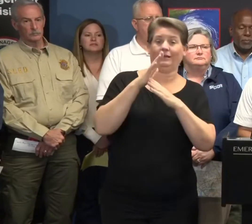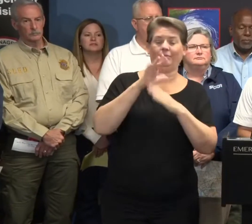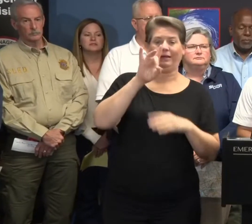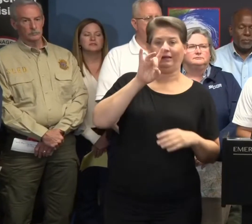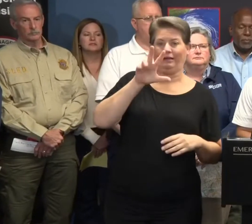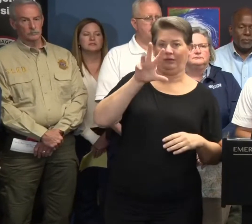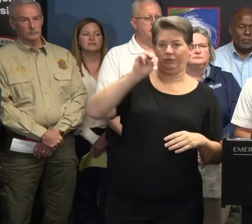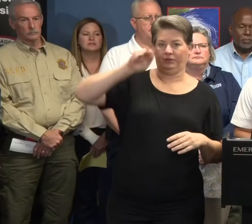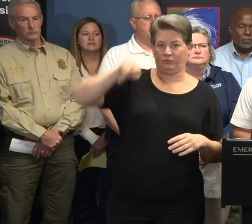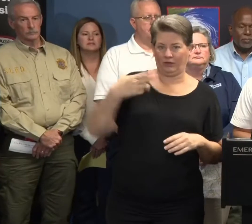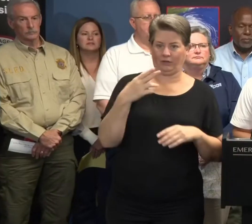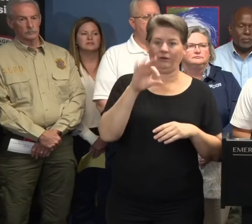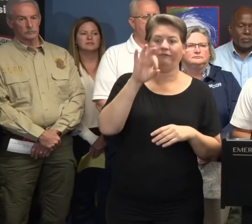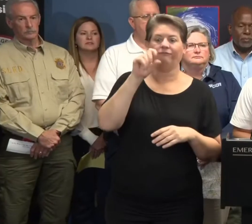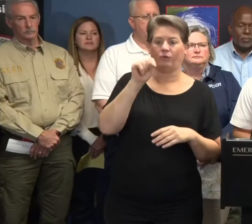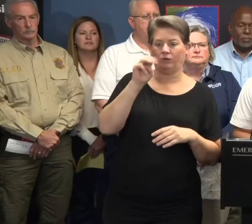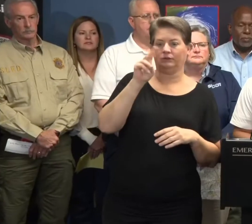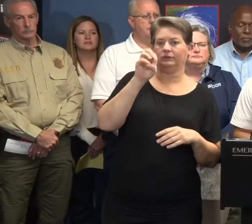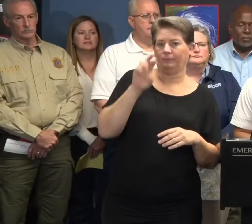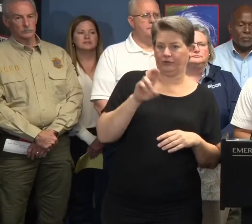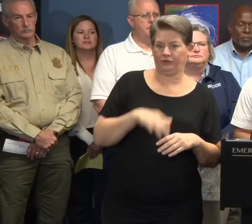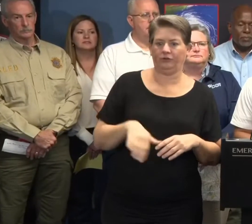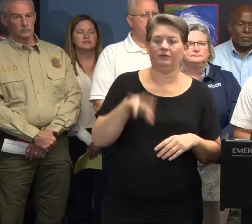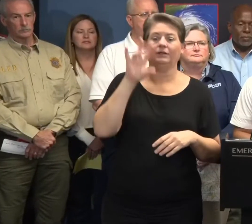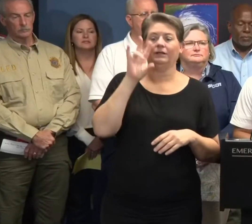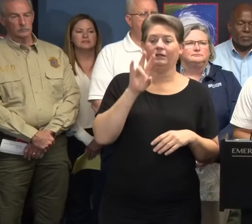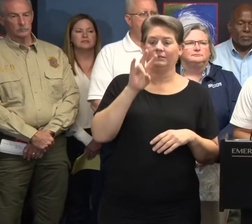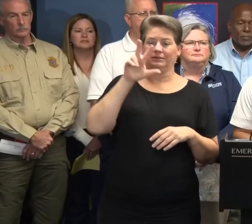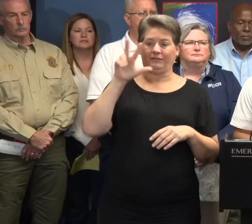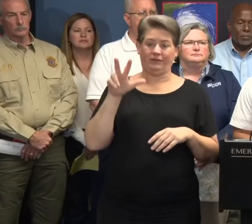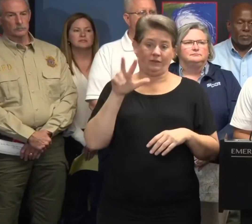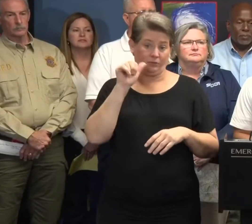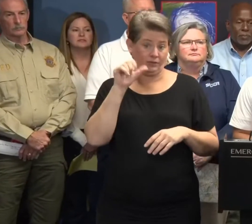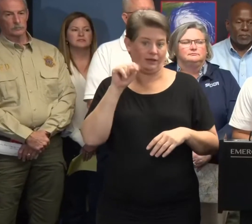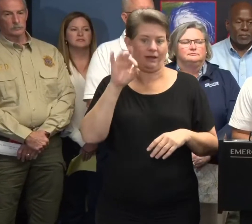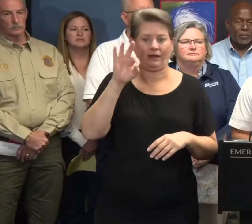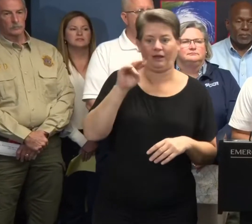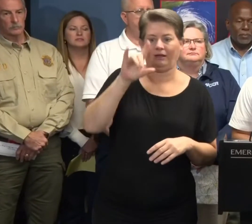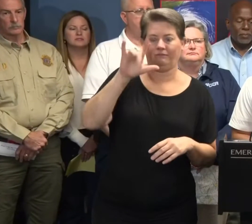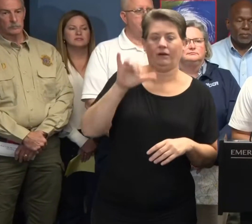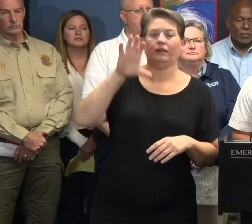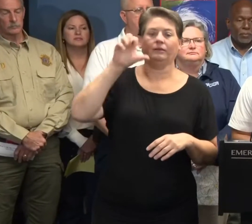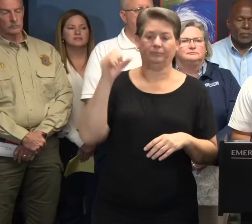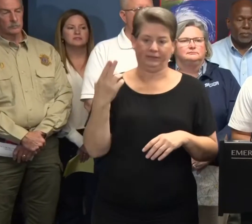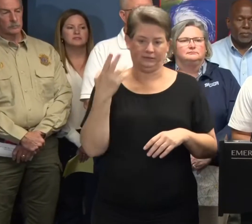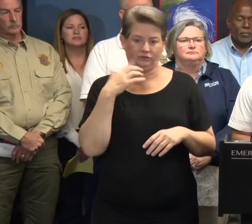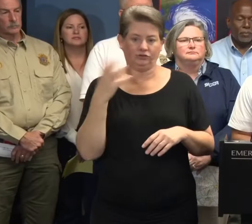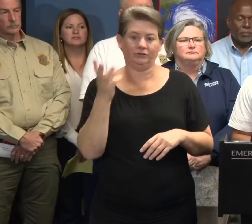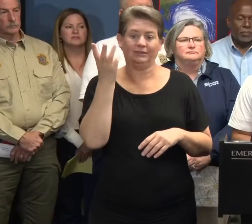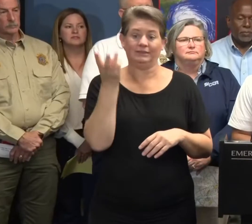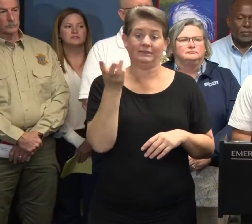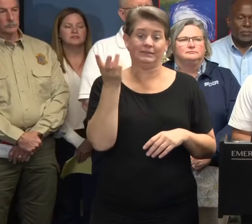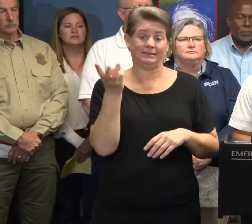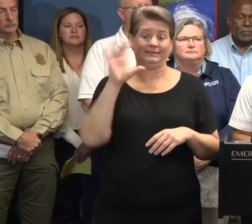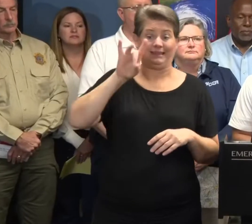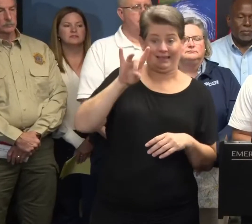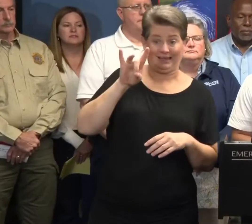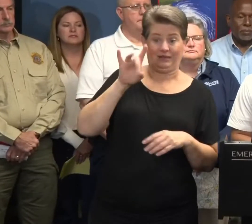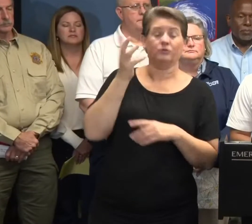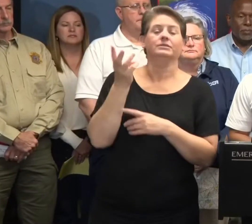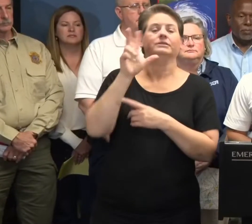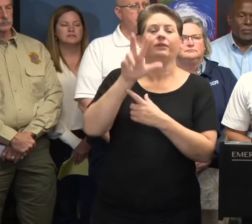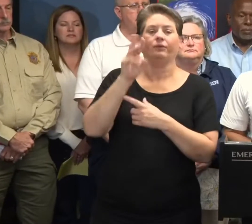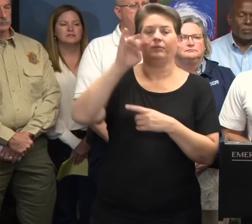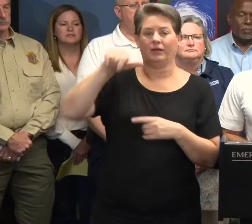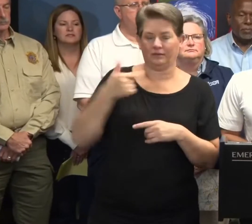Sumter, 73 miles an hour at Folly Beach, 68 miles an hour at Myrtle's Inlet, 58